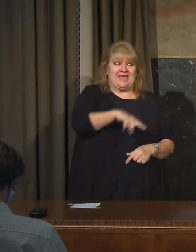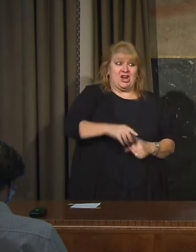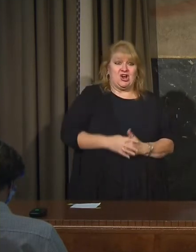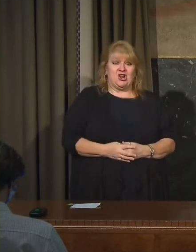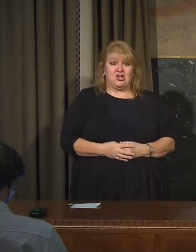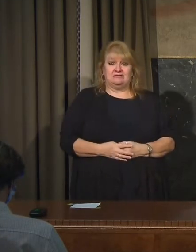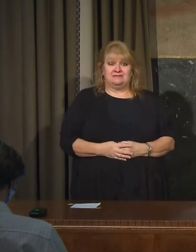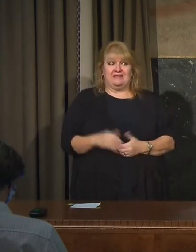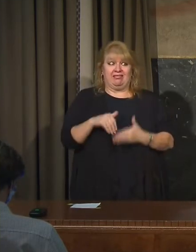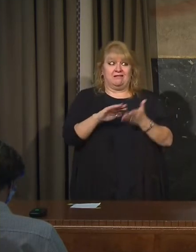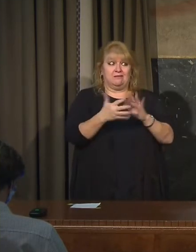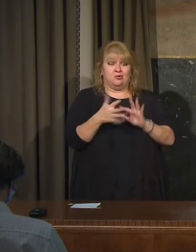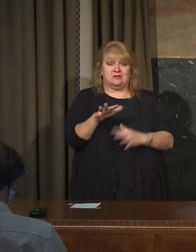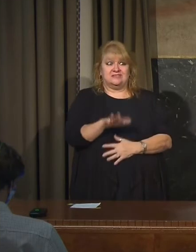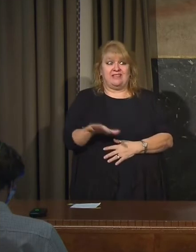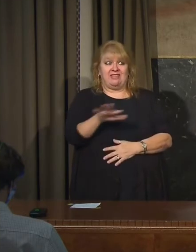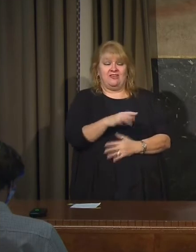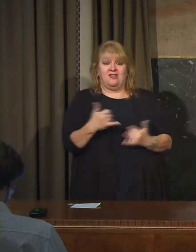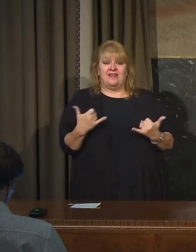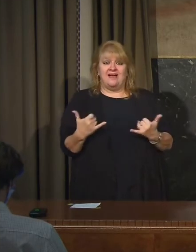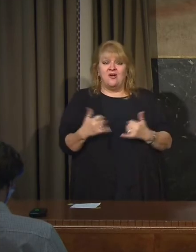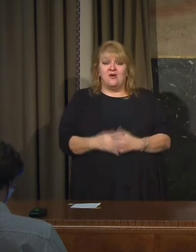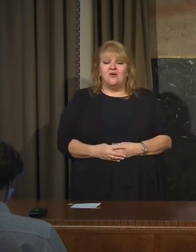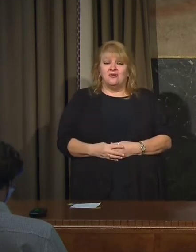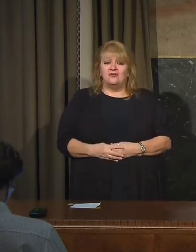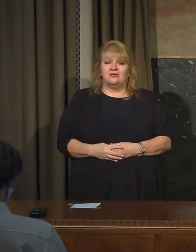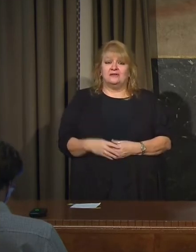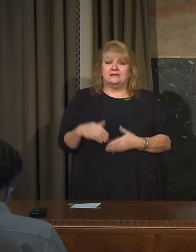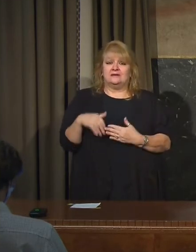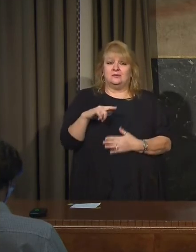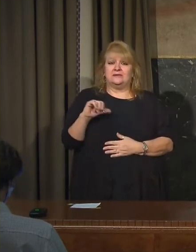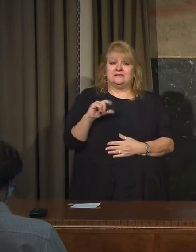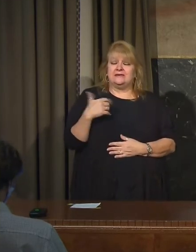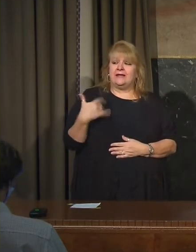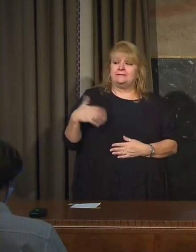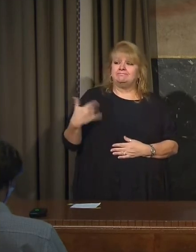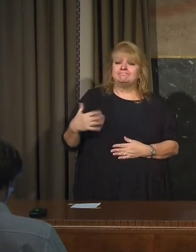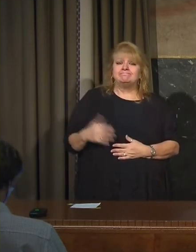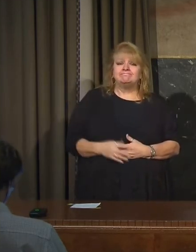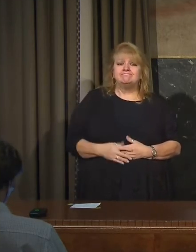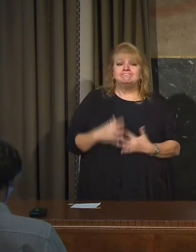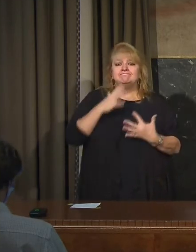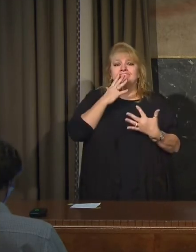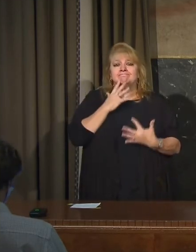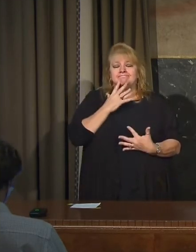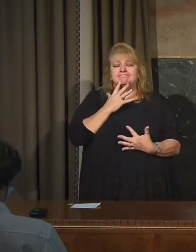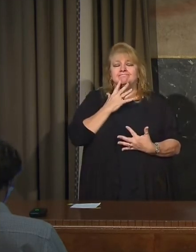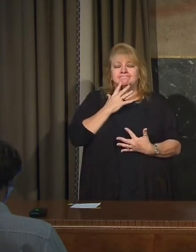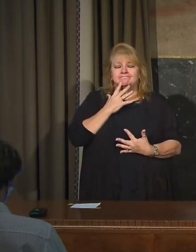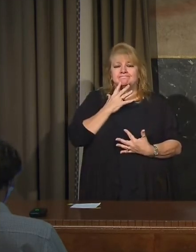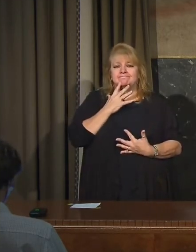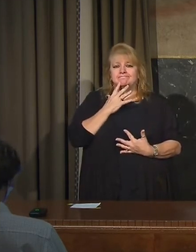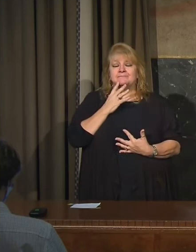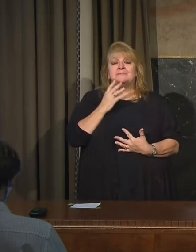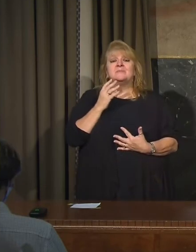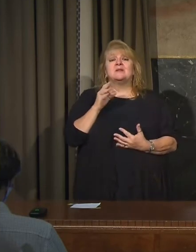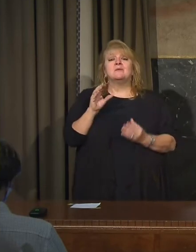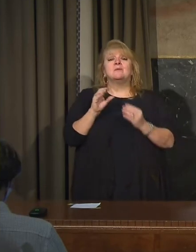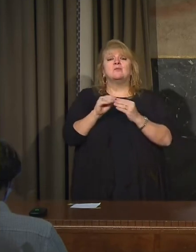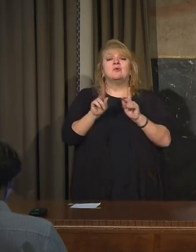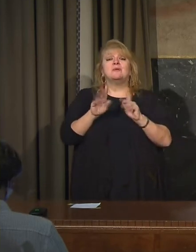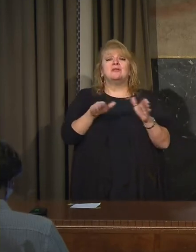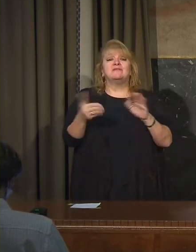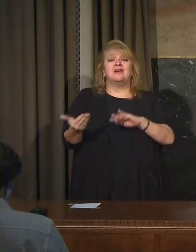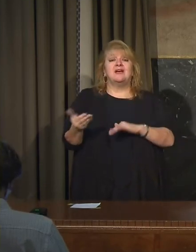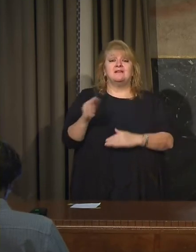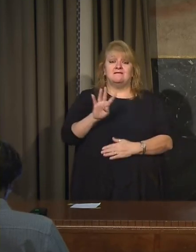real issue right now in the state of Louisiana. Sadly, we're reporting 46 new deaths